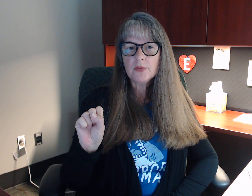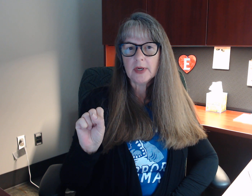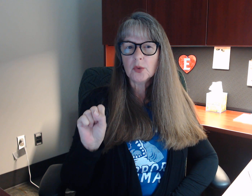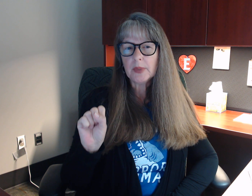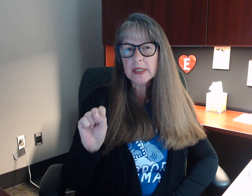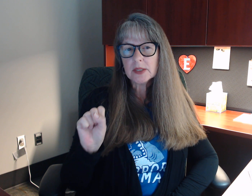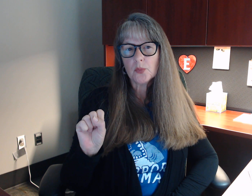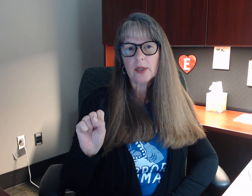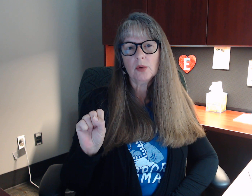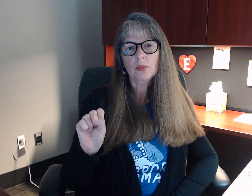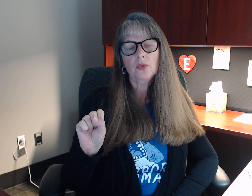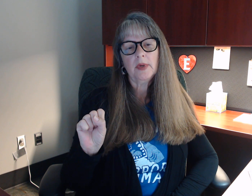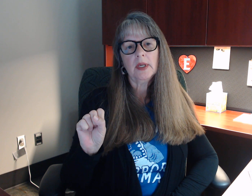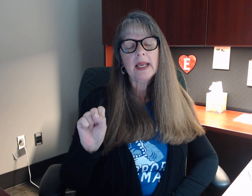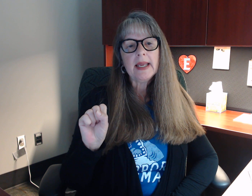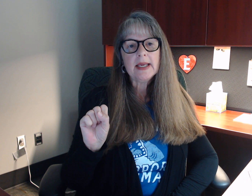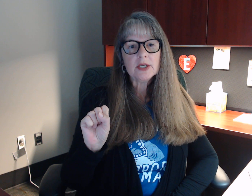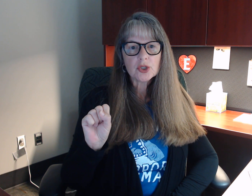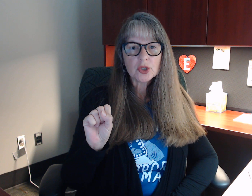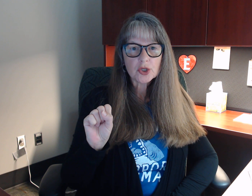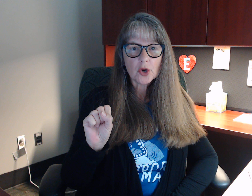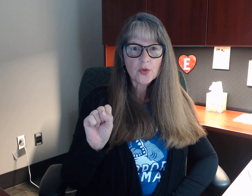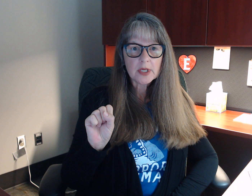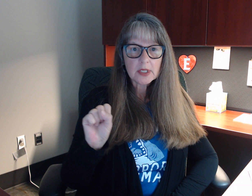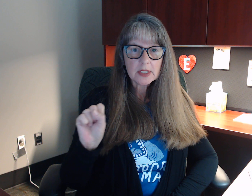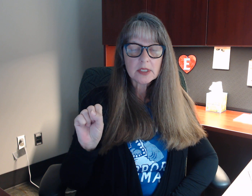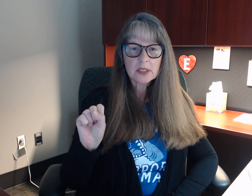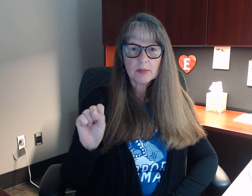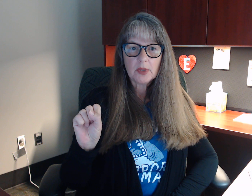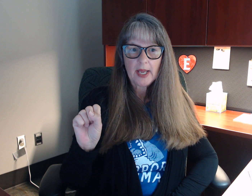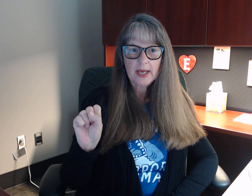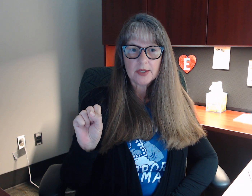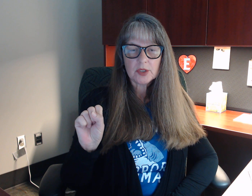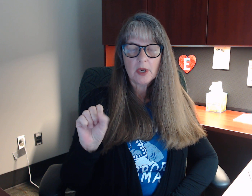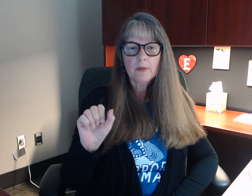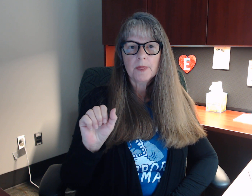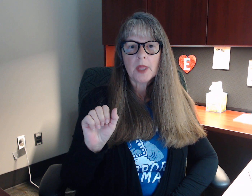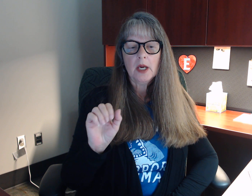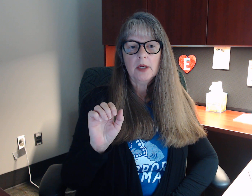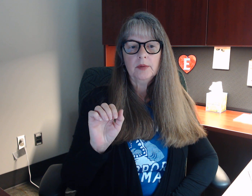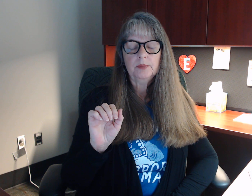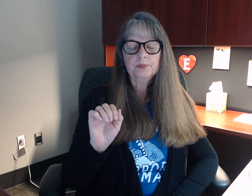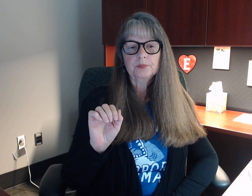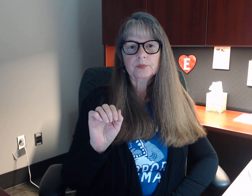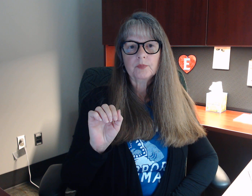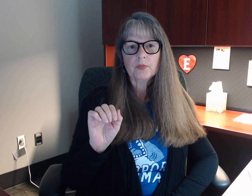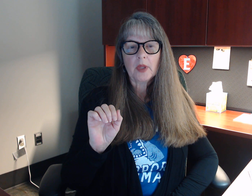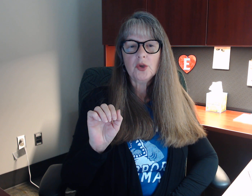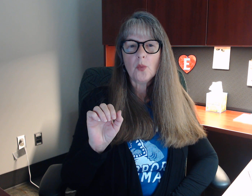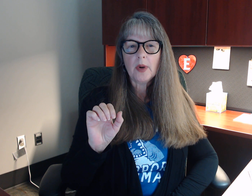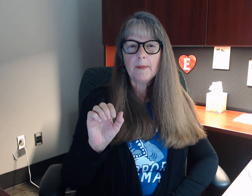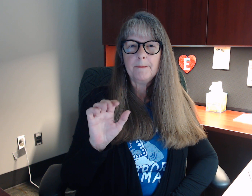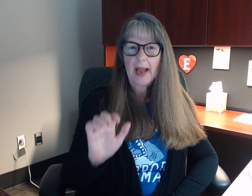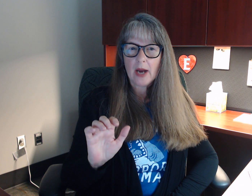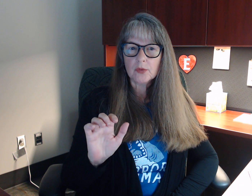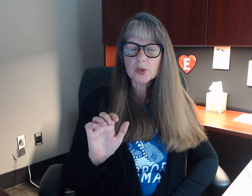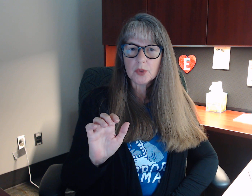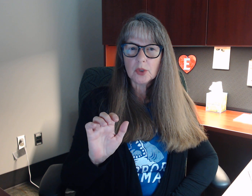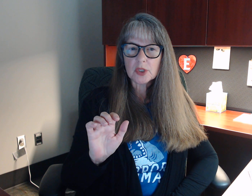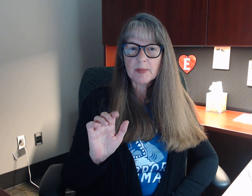it. And the reason why you move it is to show that it is a double S. You don't want to bounce when you're